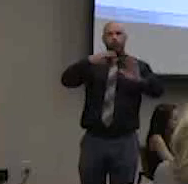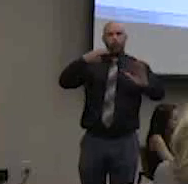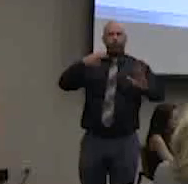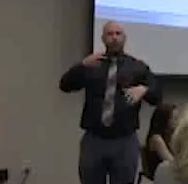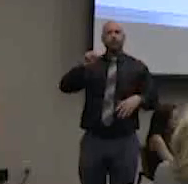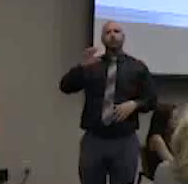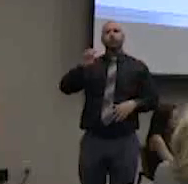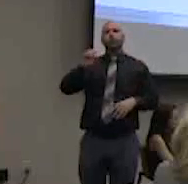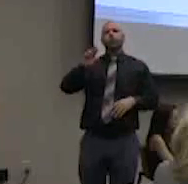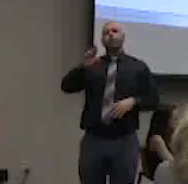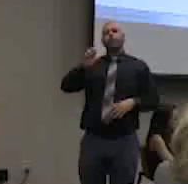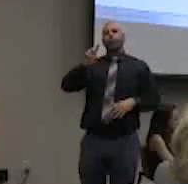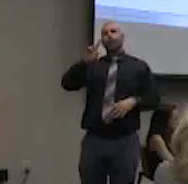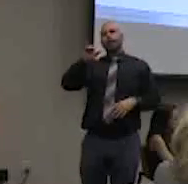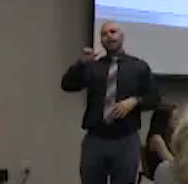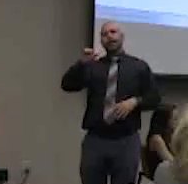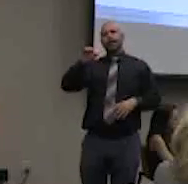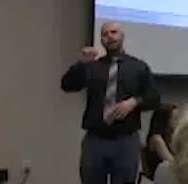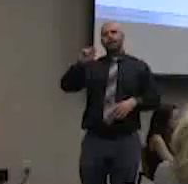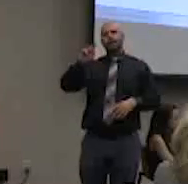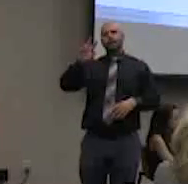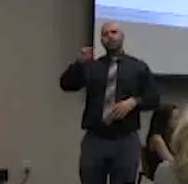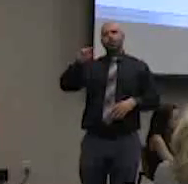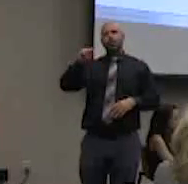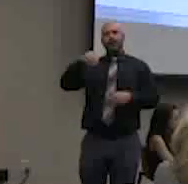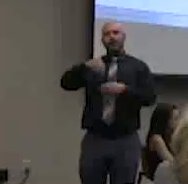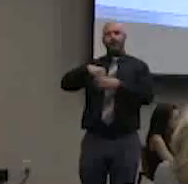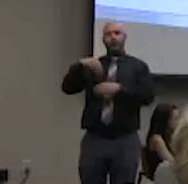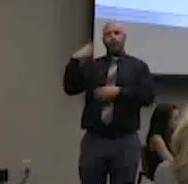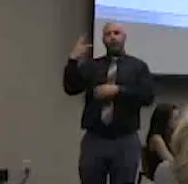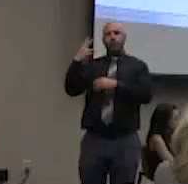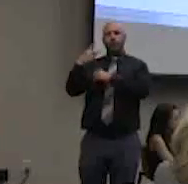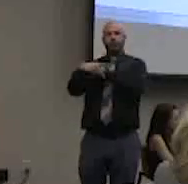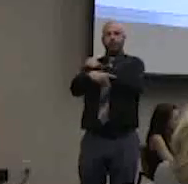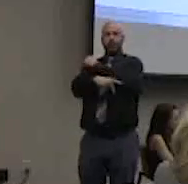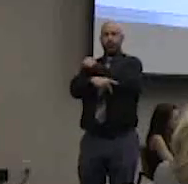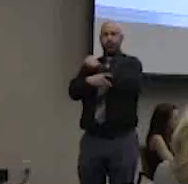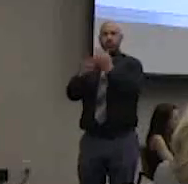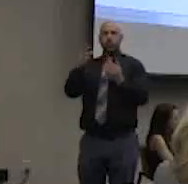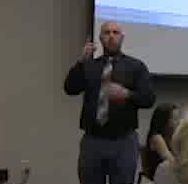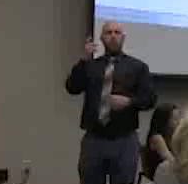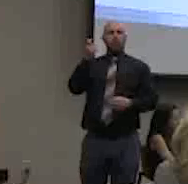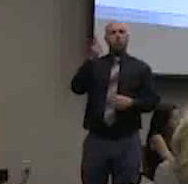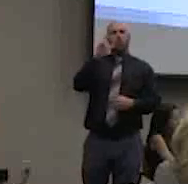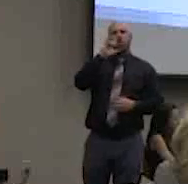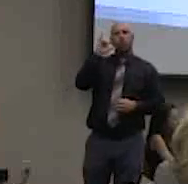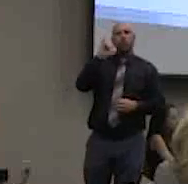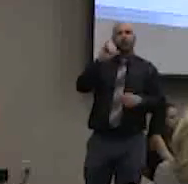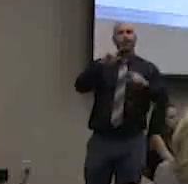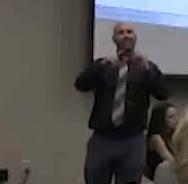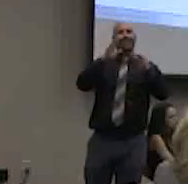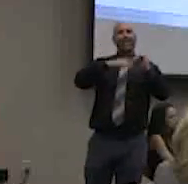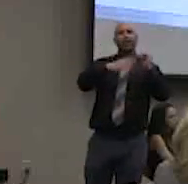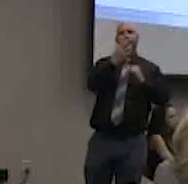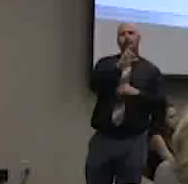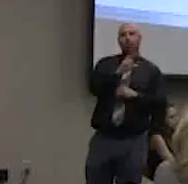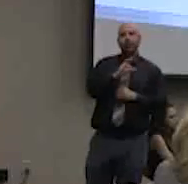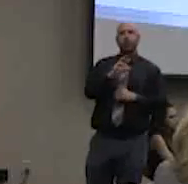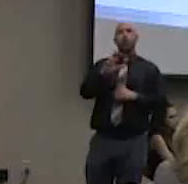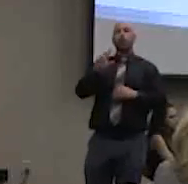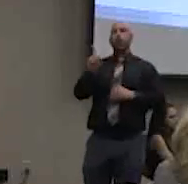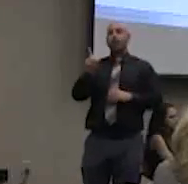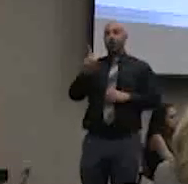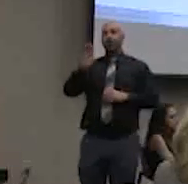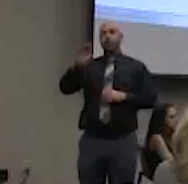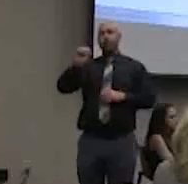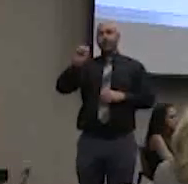Washington might look different than Ready Start in Baton Rouge, but BESI has set out an expectation that when you are a Ready Start, you are moving the